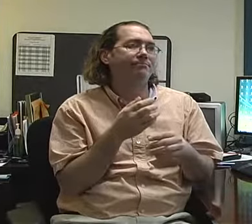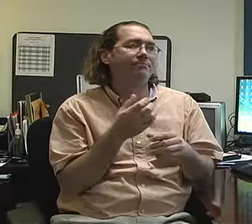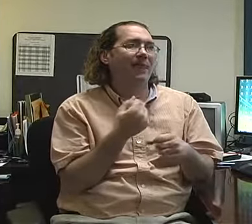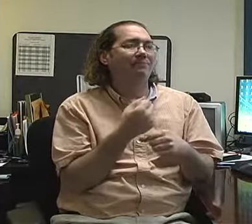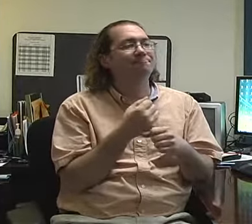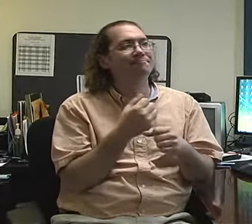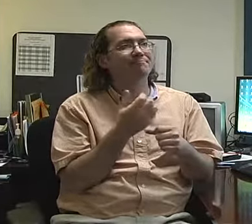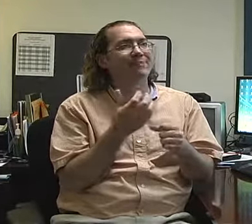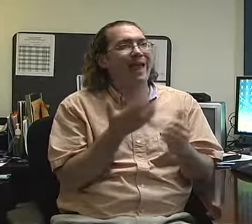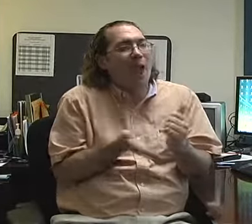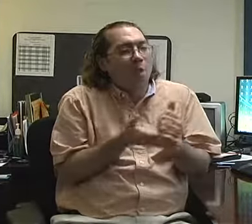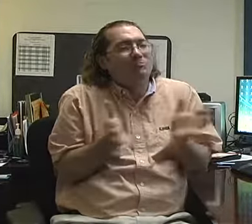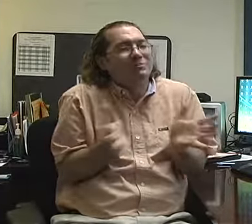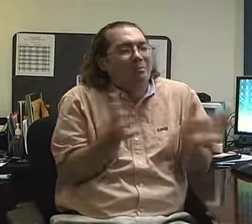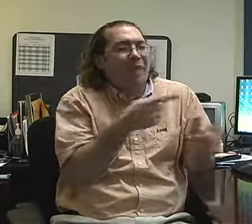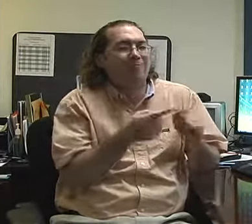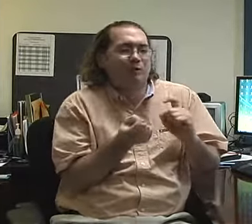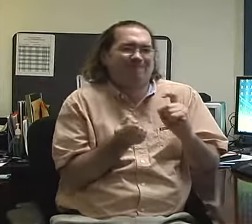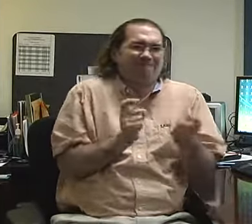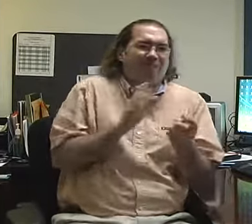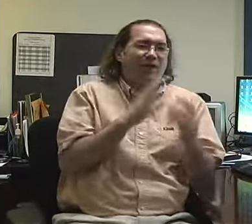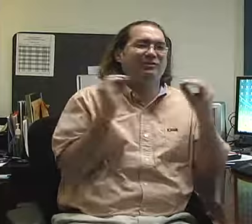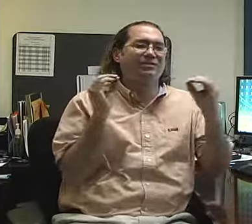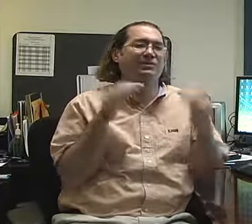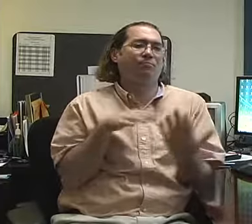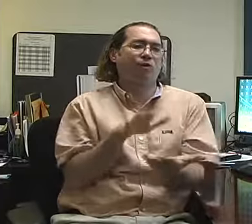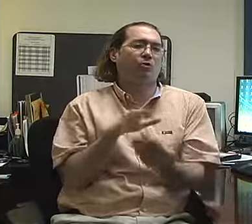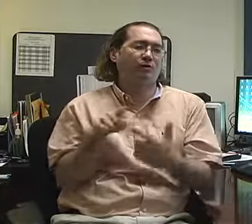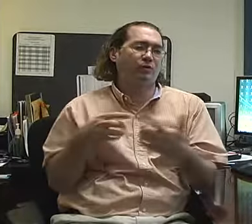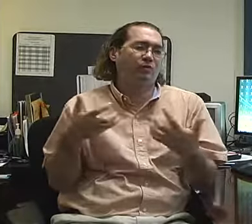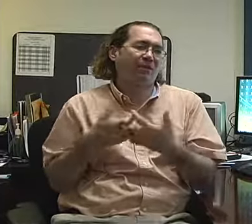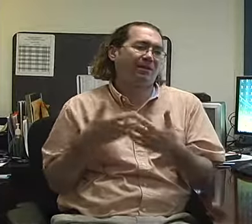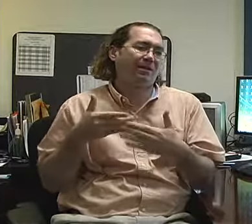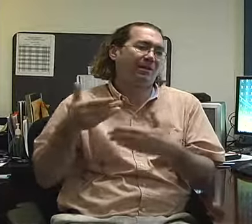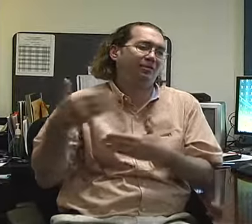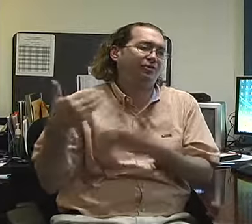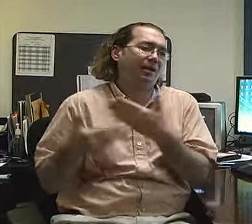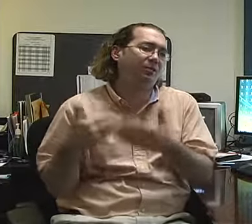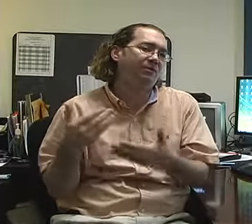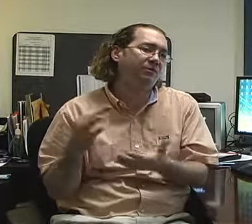professors, we believe that it does foster a change or an evolution in how they conduct their courses.